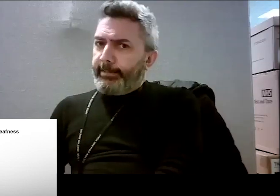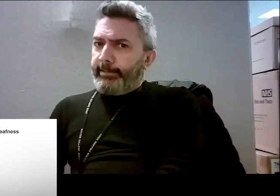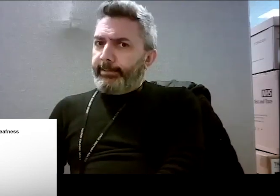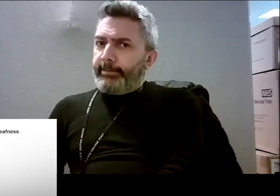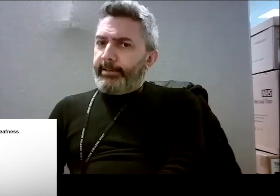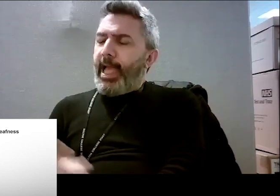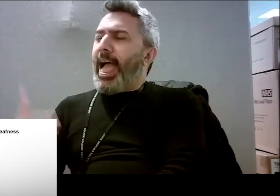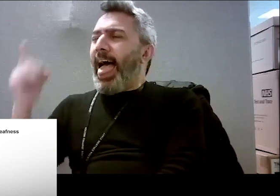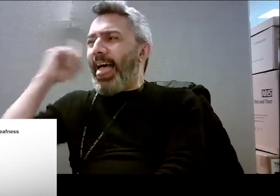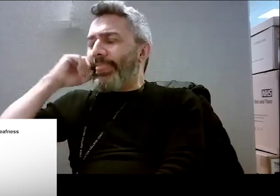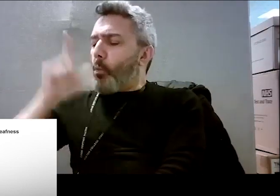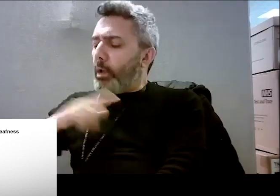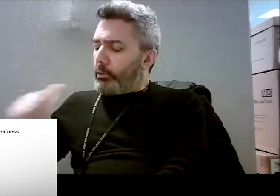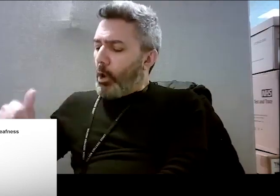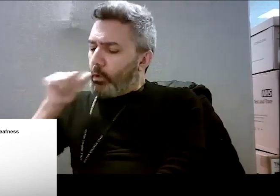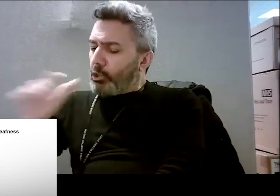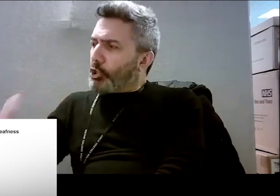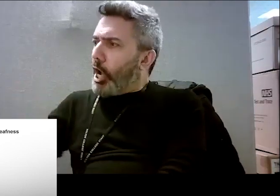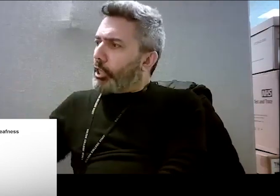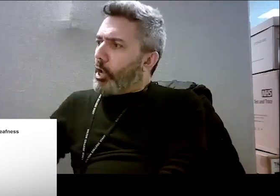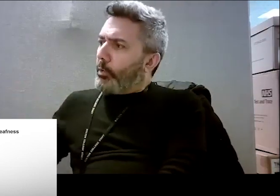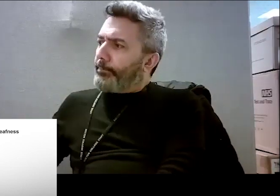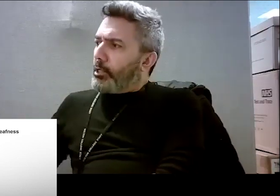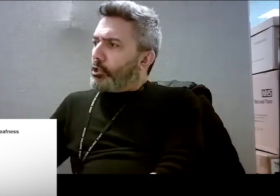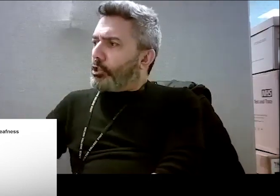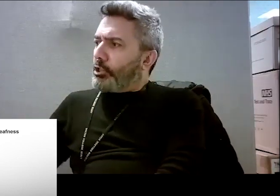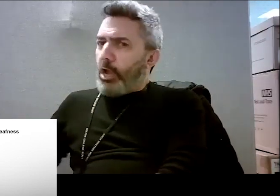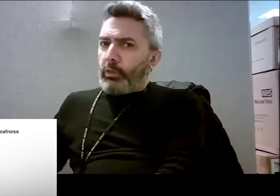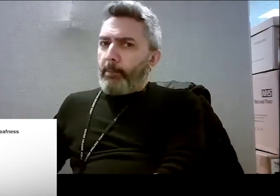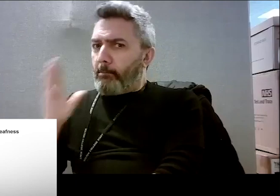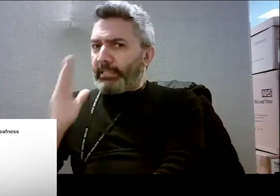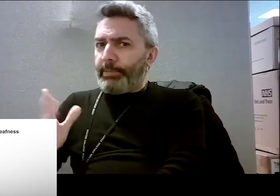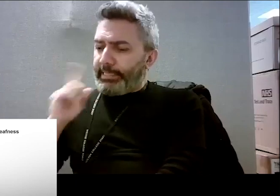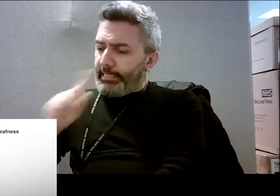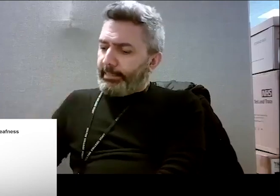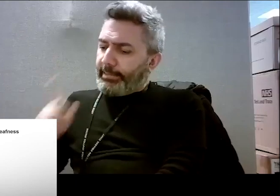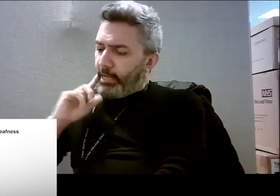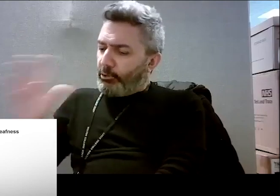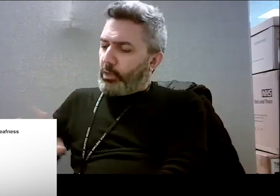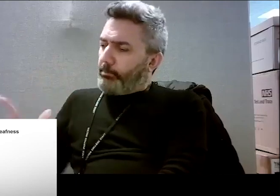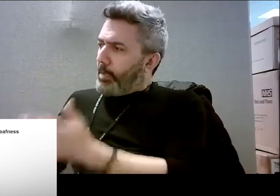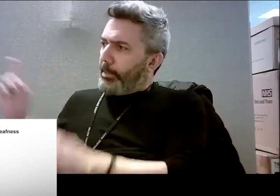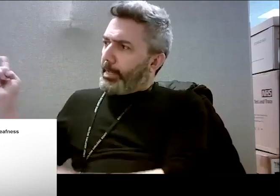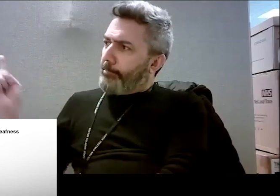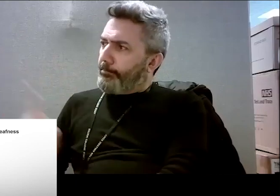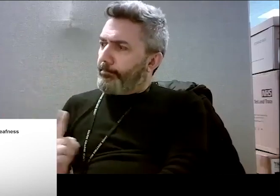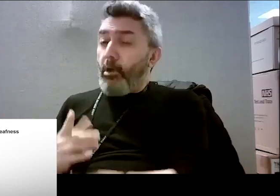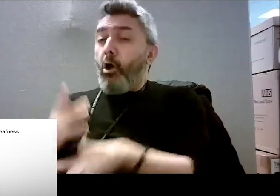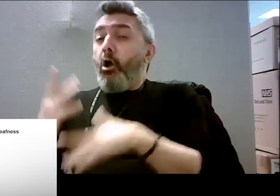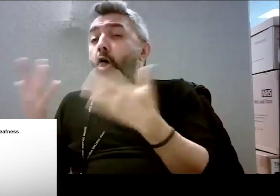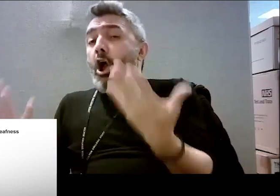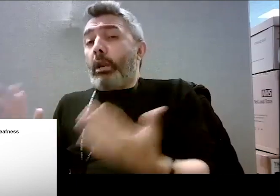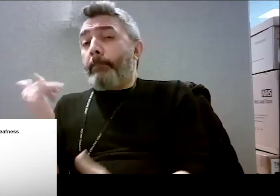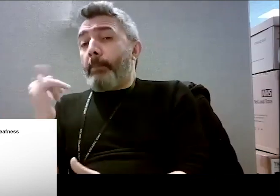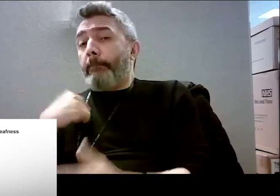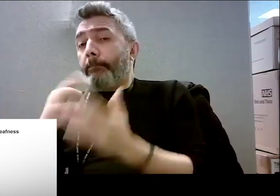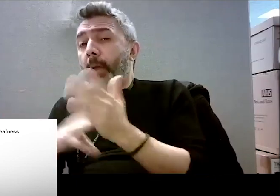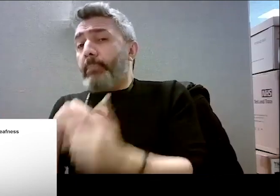laughing. And I think it was because I see maybe a shadow on the floor. Or